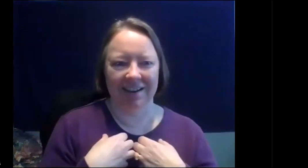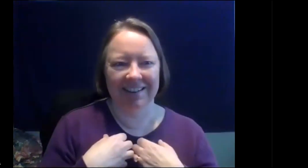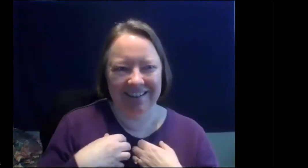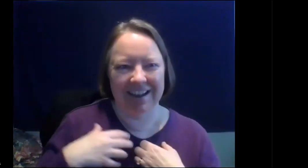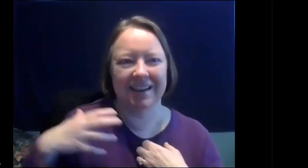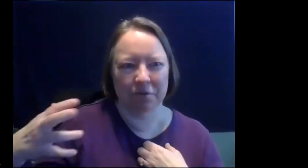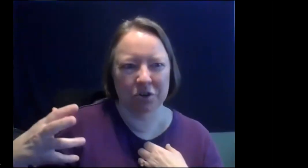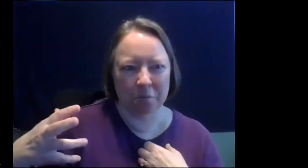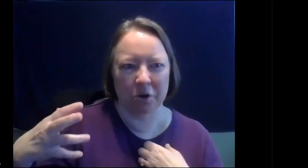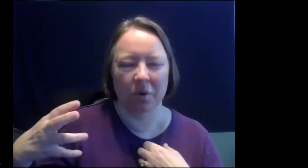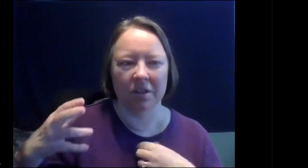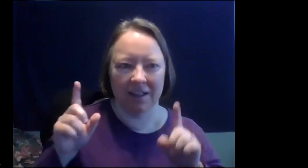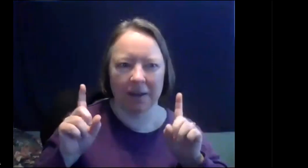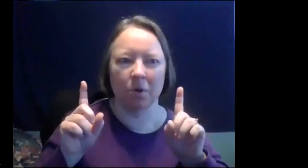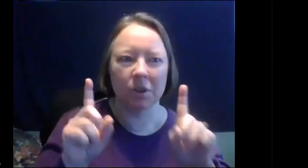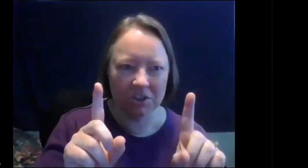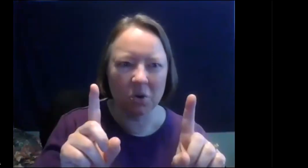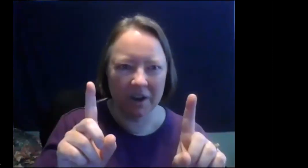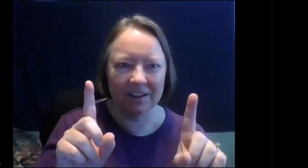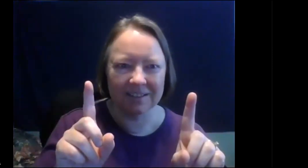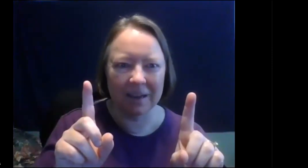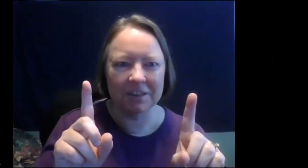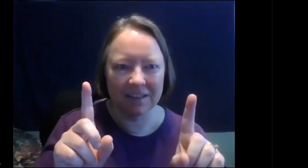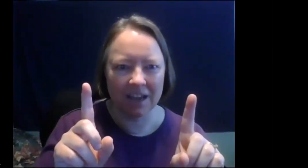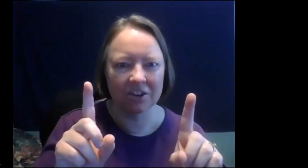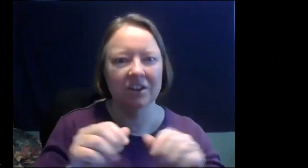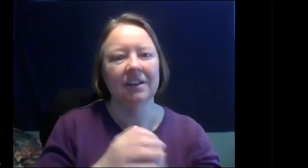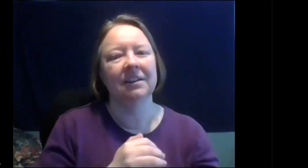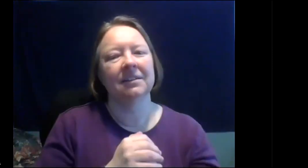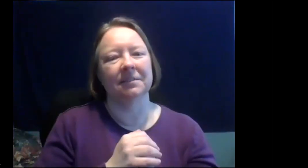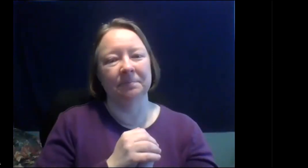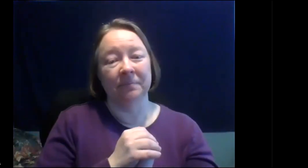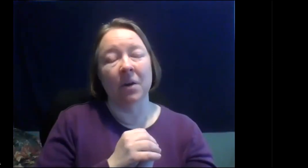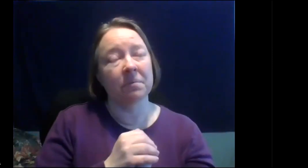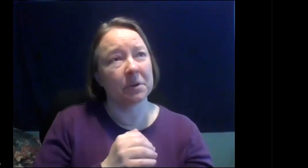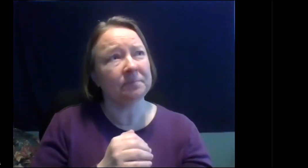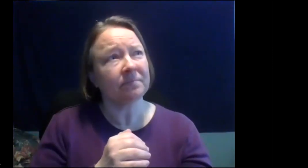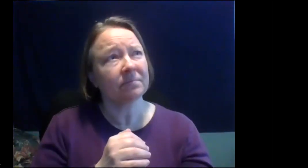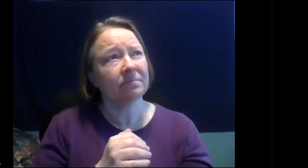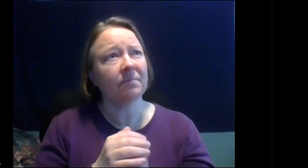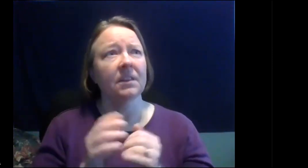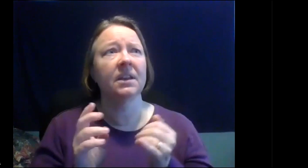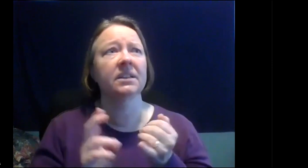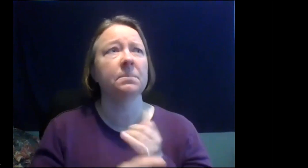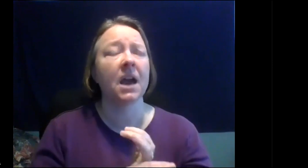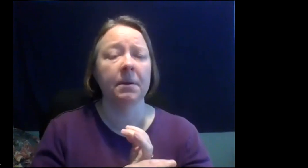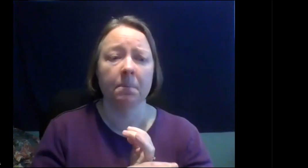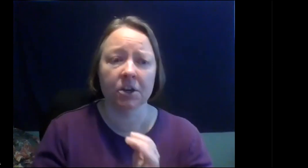need a deaf interpreter with me, like both of us going on an assignment together? However, it's becoming much